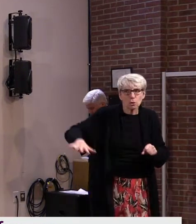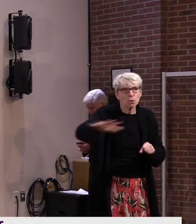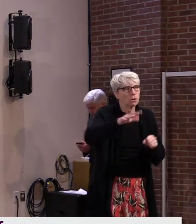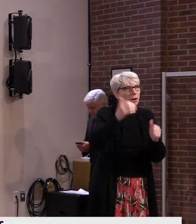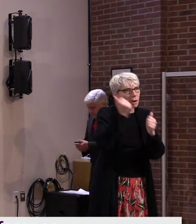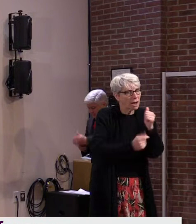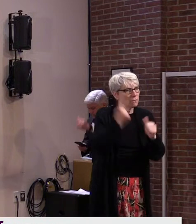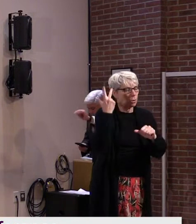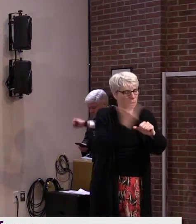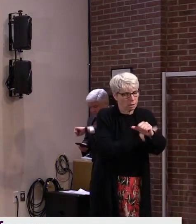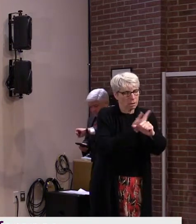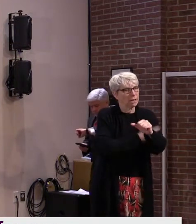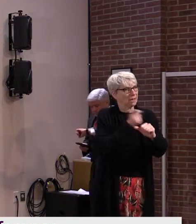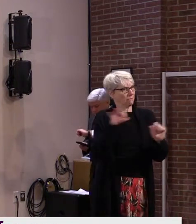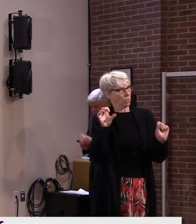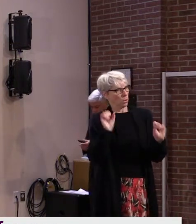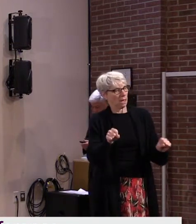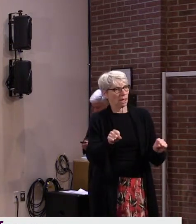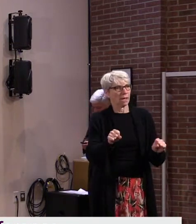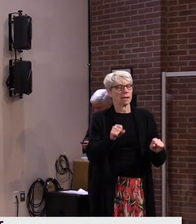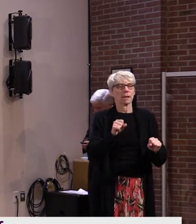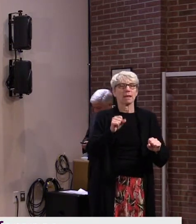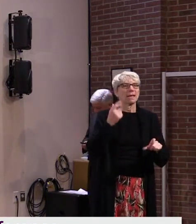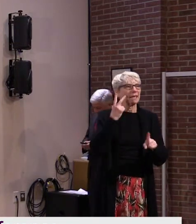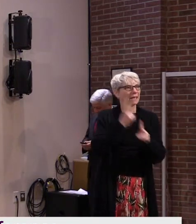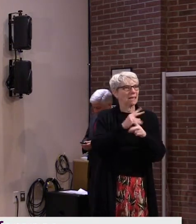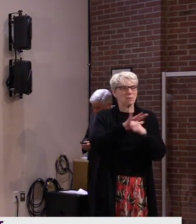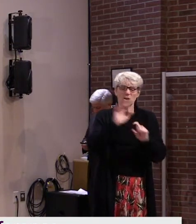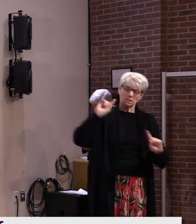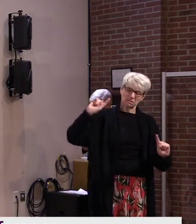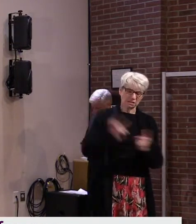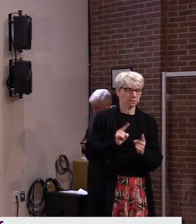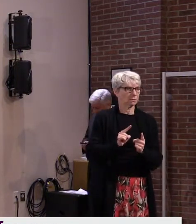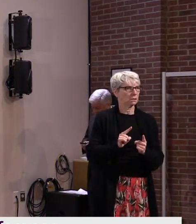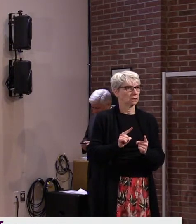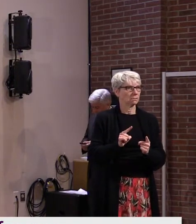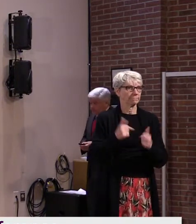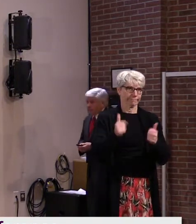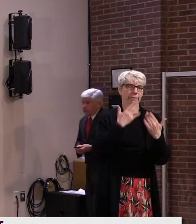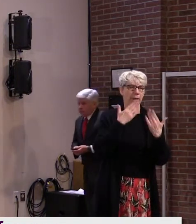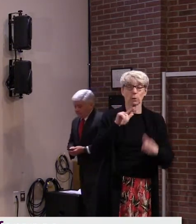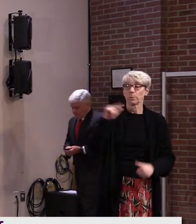longer a serious threat to our population. I'll turn it back to the governor.